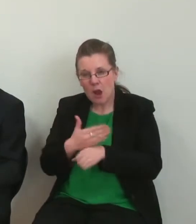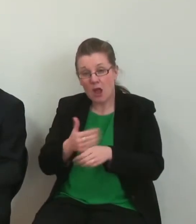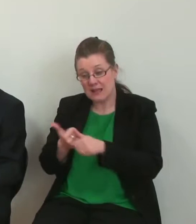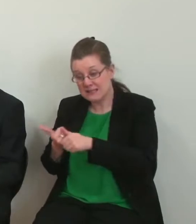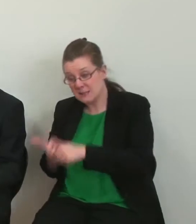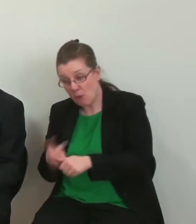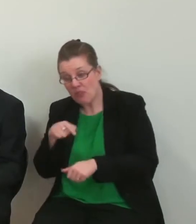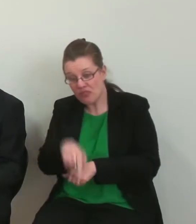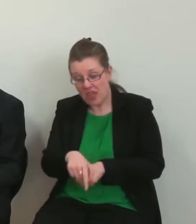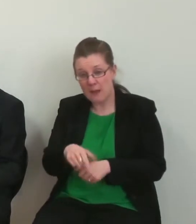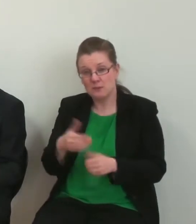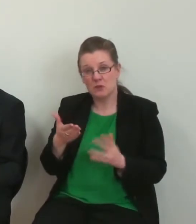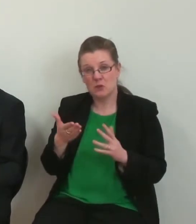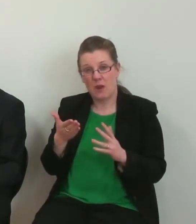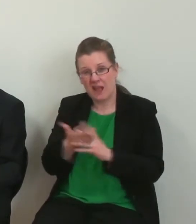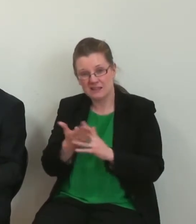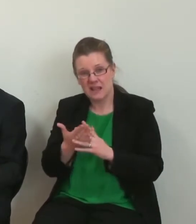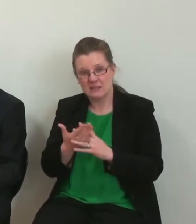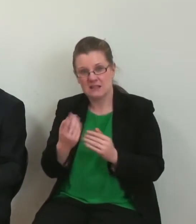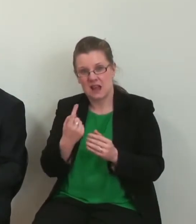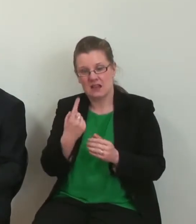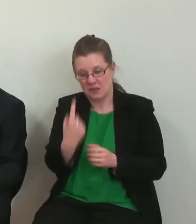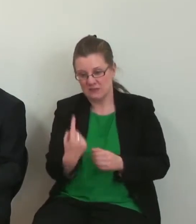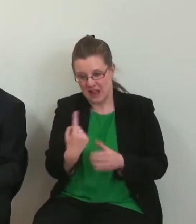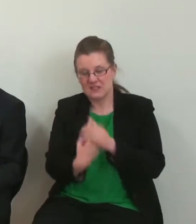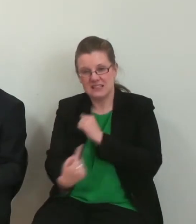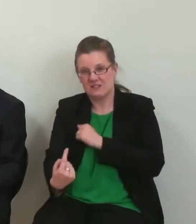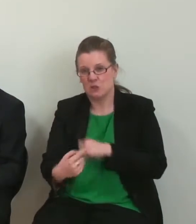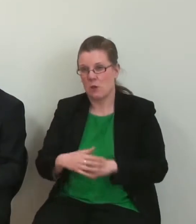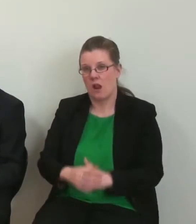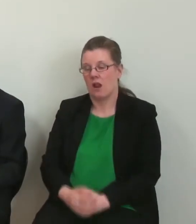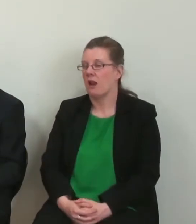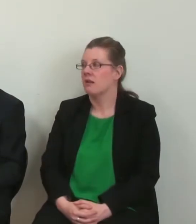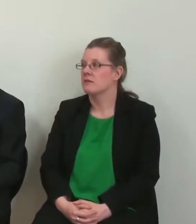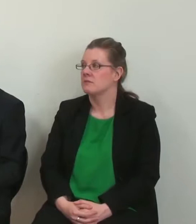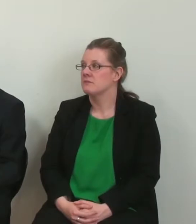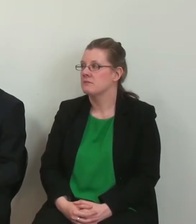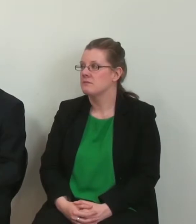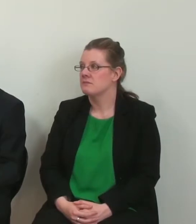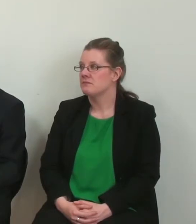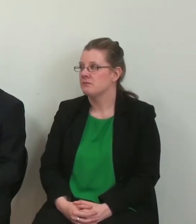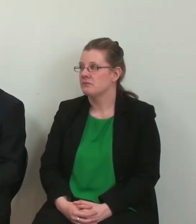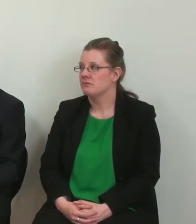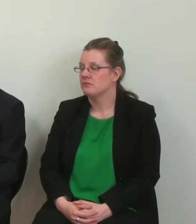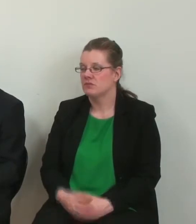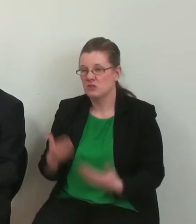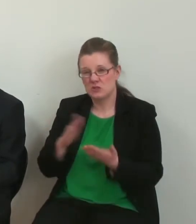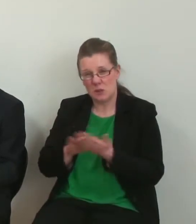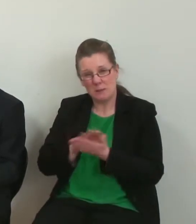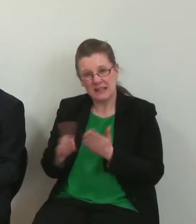to access as an individual? Right, okay. So that, So additional